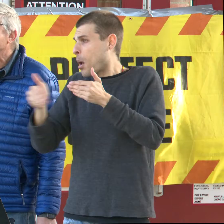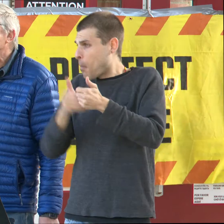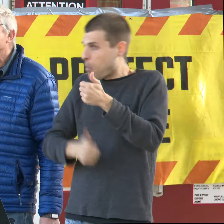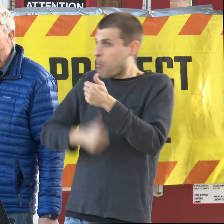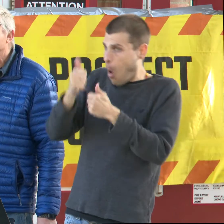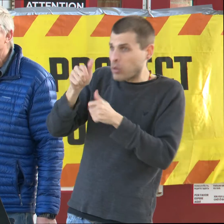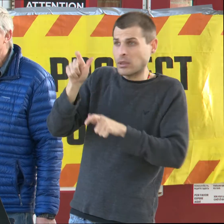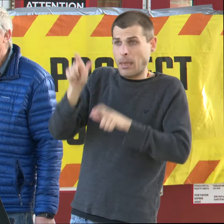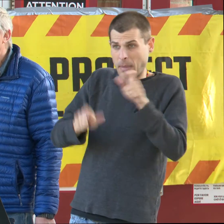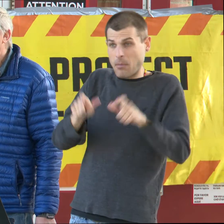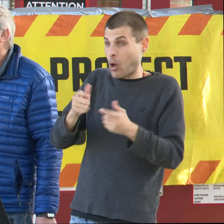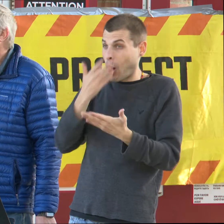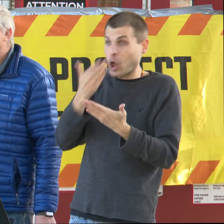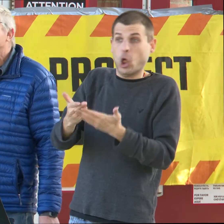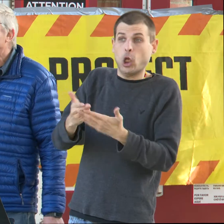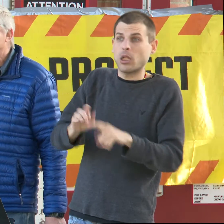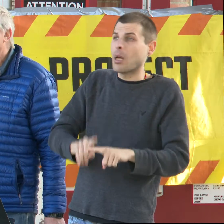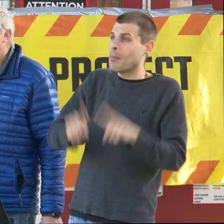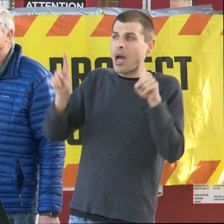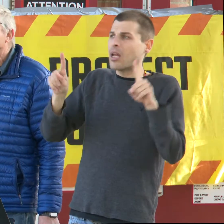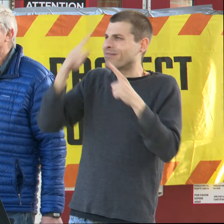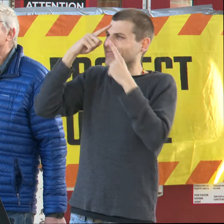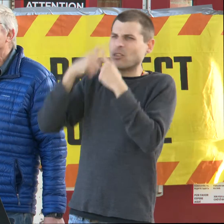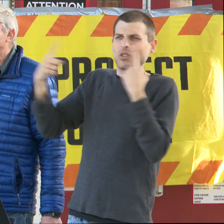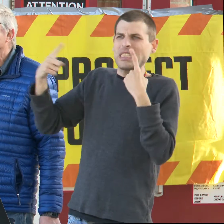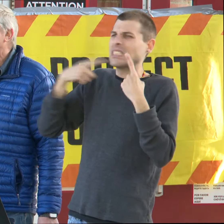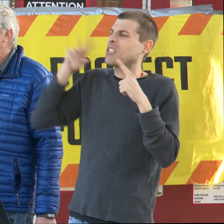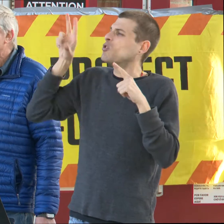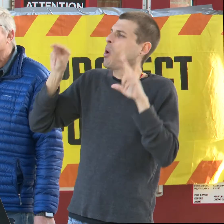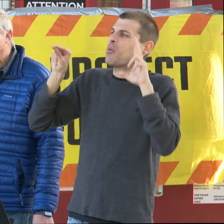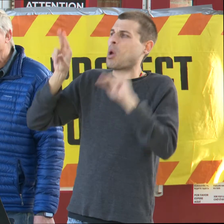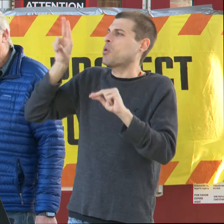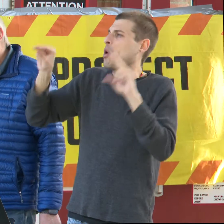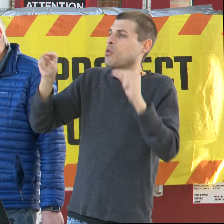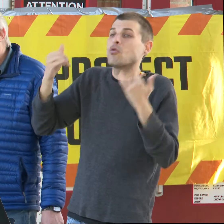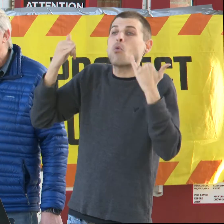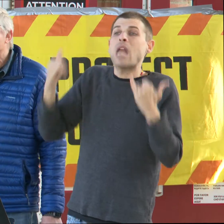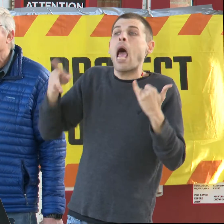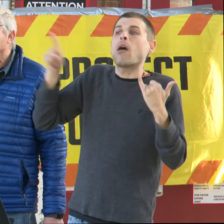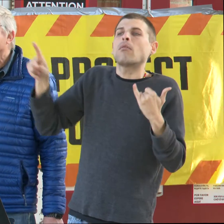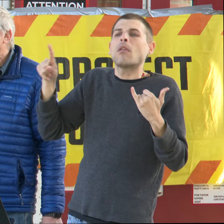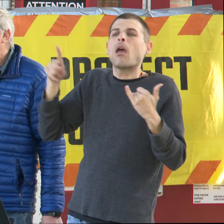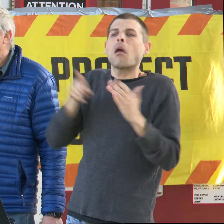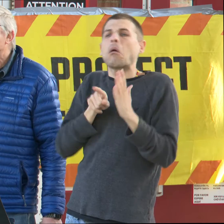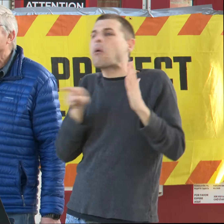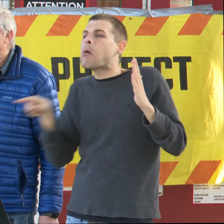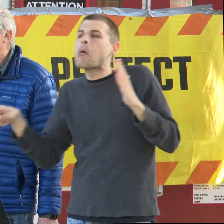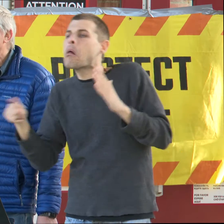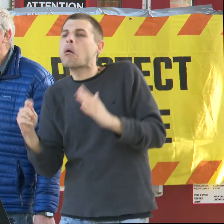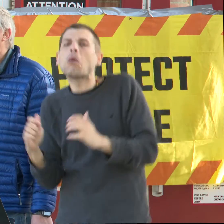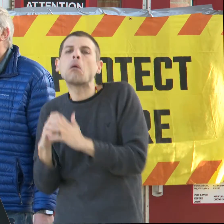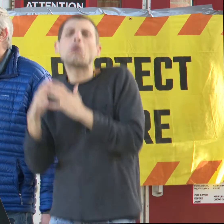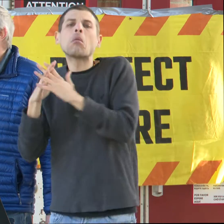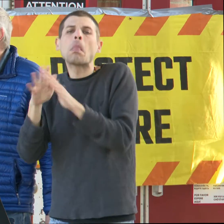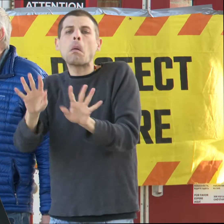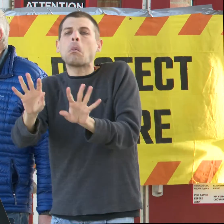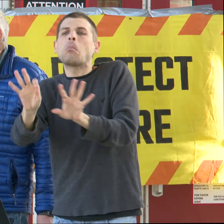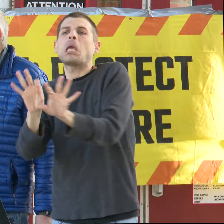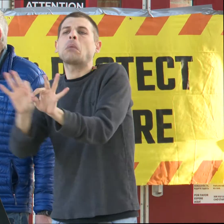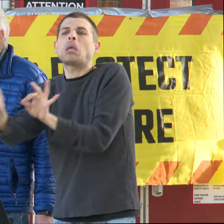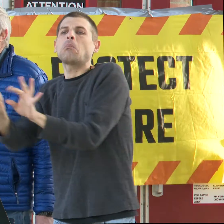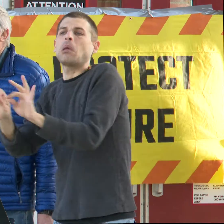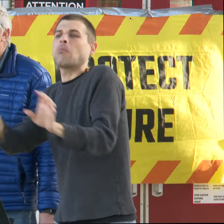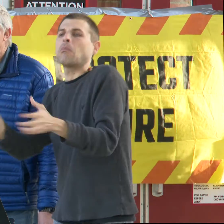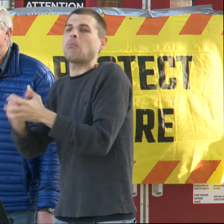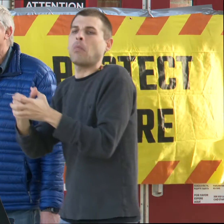in the neighborhood who said no to this project, well, won't have anything to do with it anymore. So they're kind of trying to pick, hand-pick people that they think will say